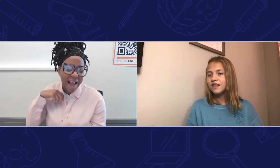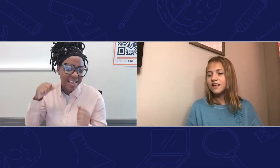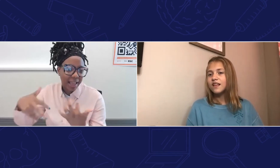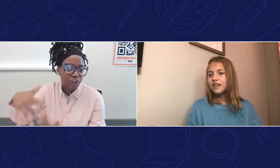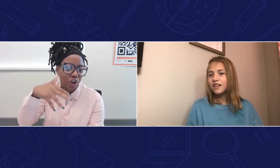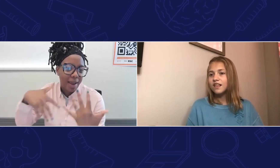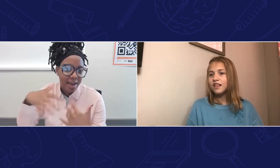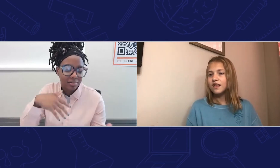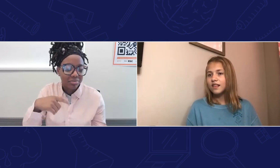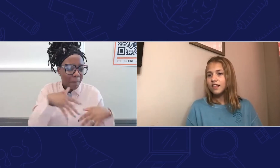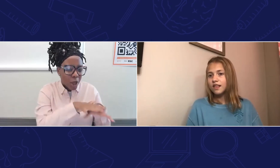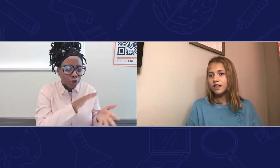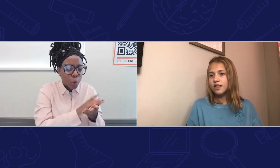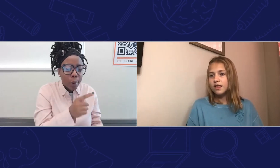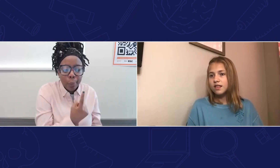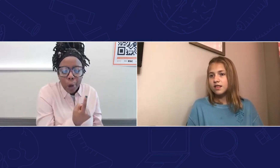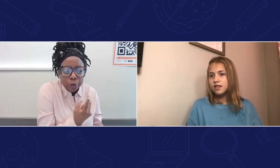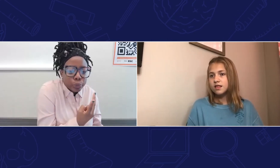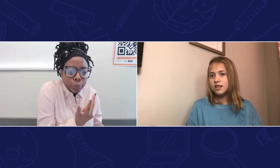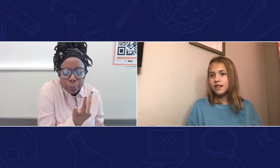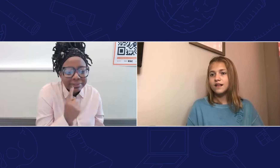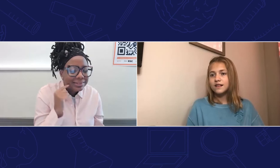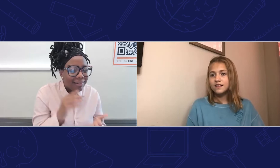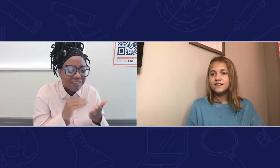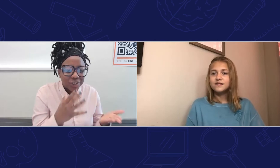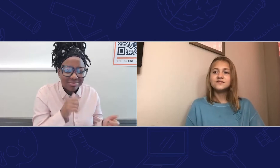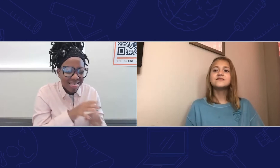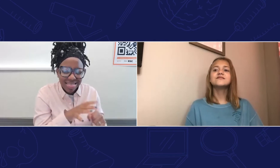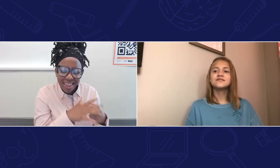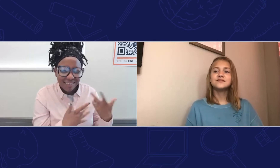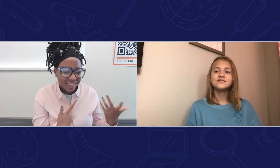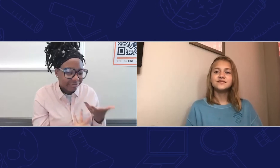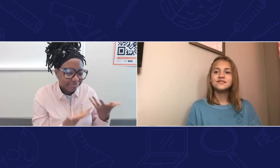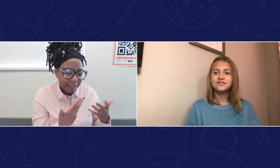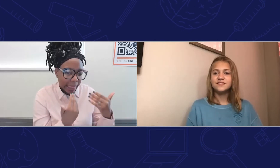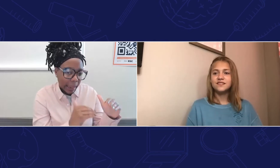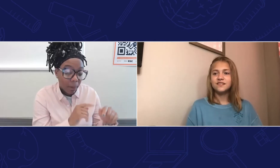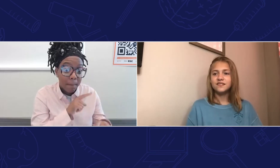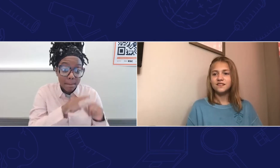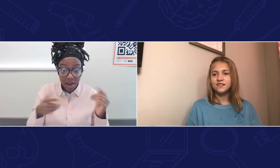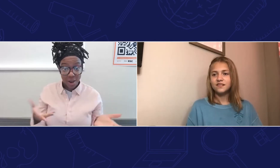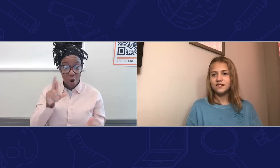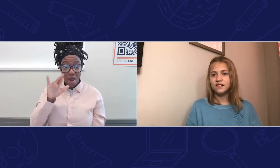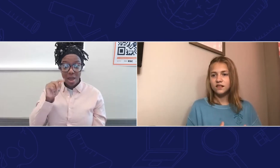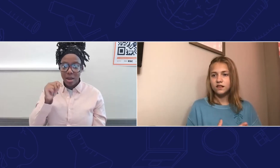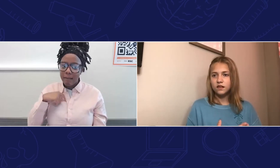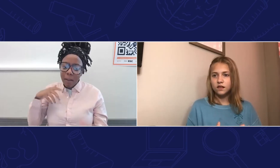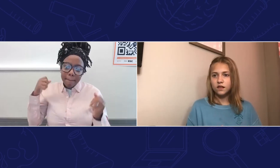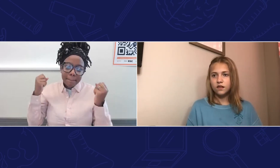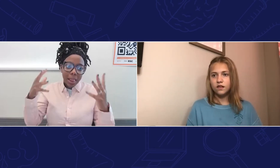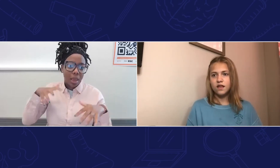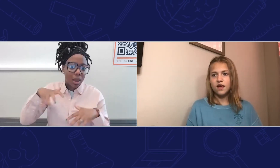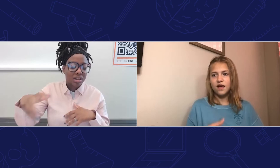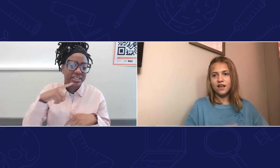And I could finally interact with deaf peers. At mainstream schools, there are maybe one, two, three deaf students. It was very limited. But here at